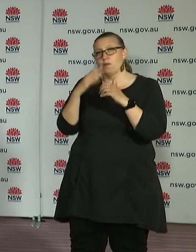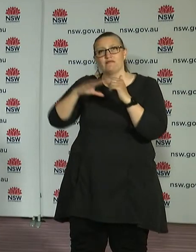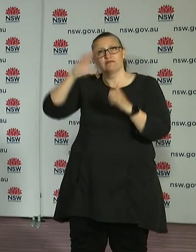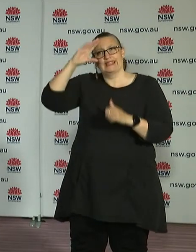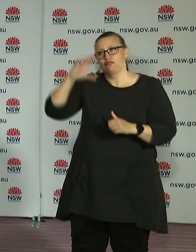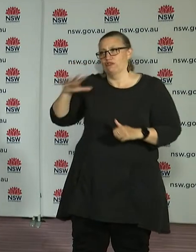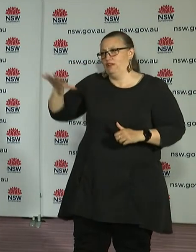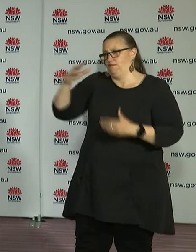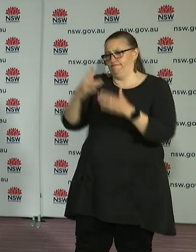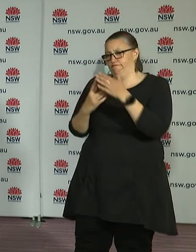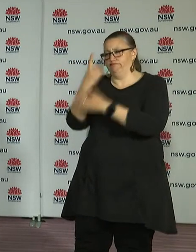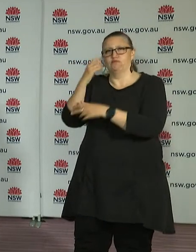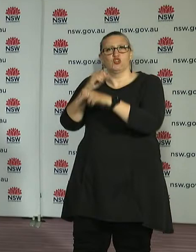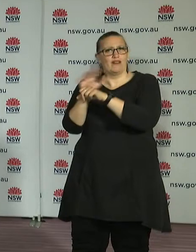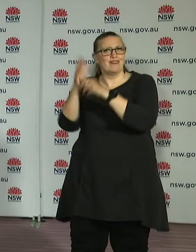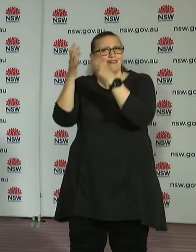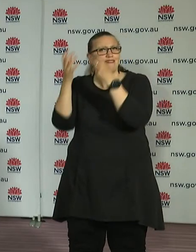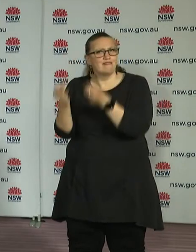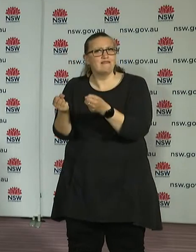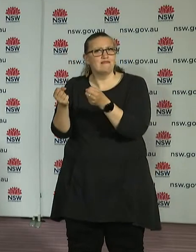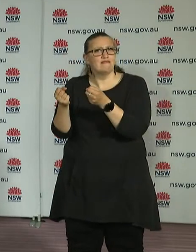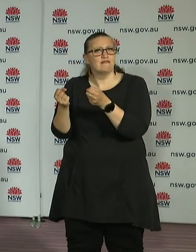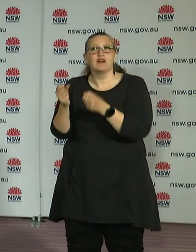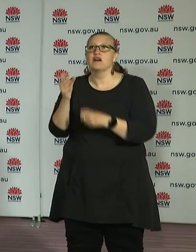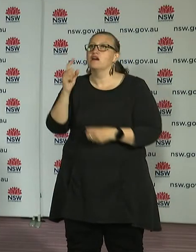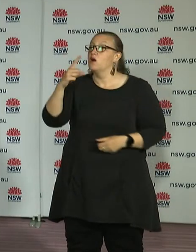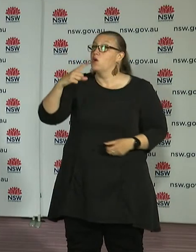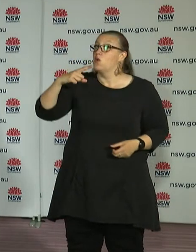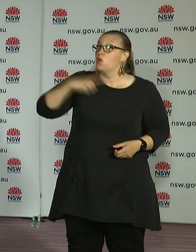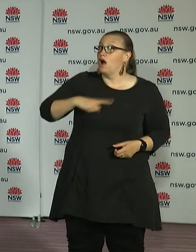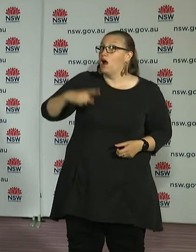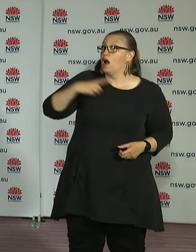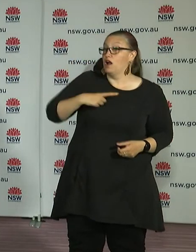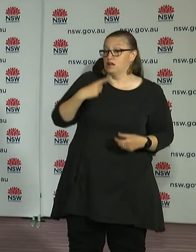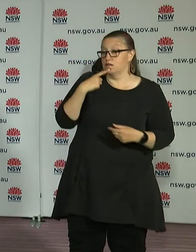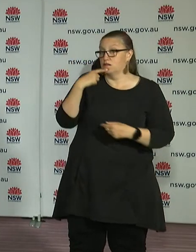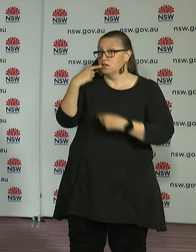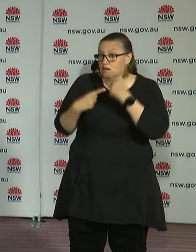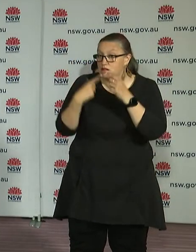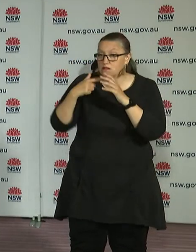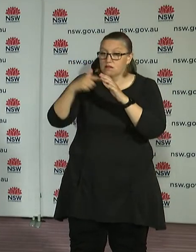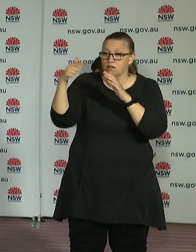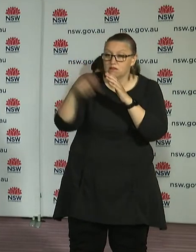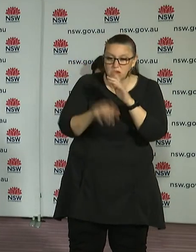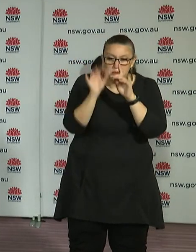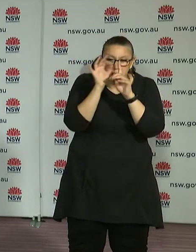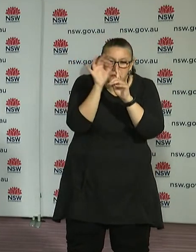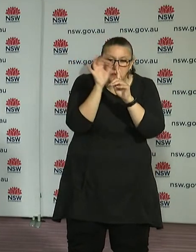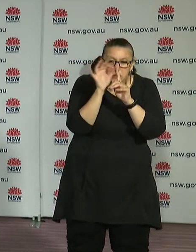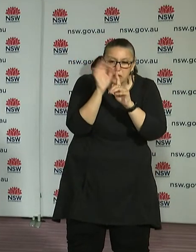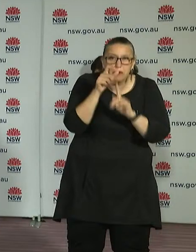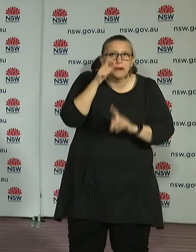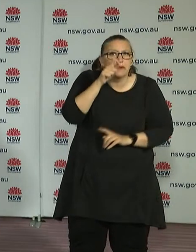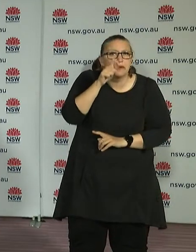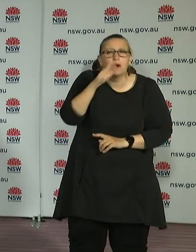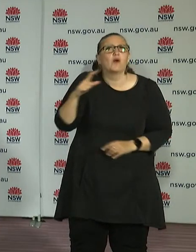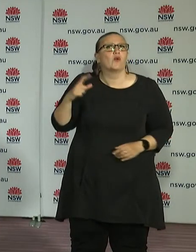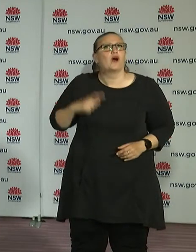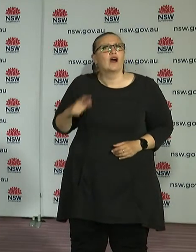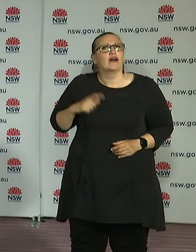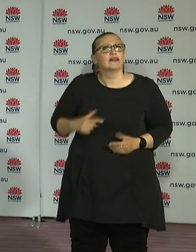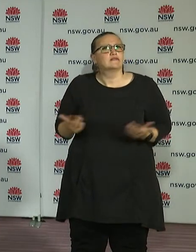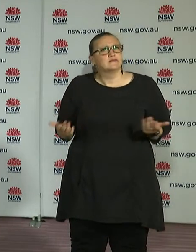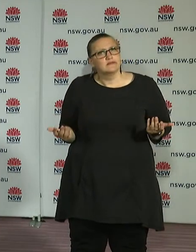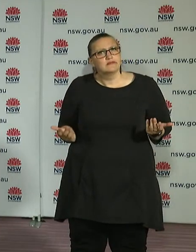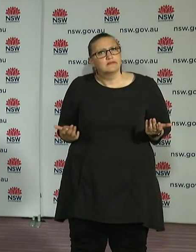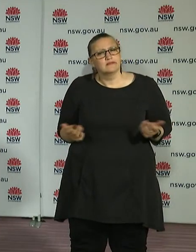regions. I want to emphasise the reason I'm doing this in detail is that people in our regional areas